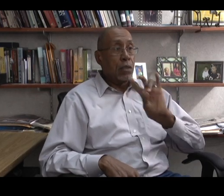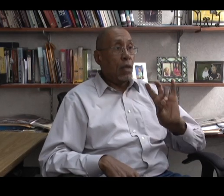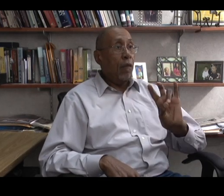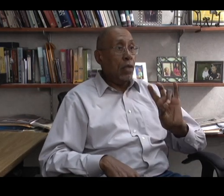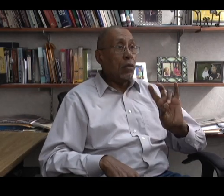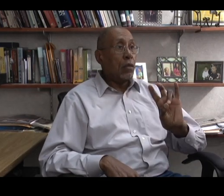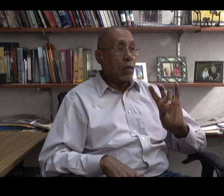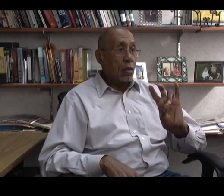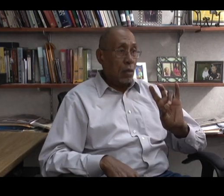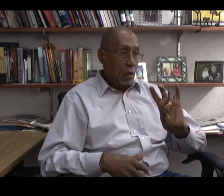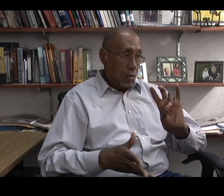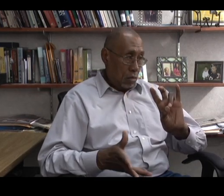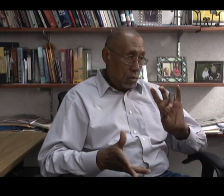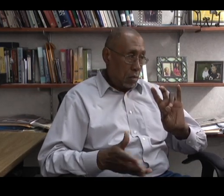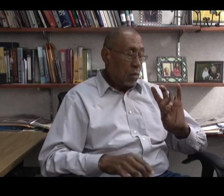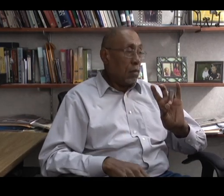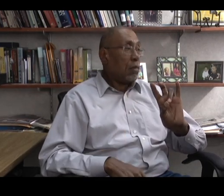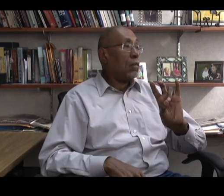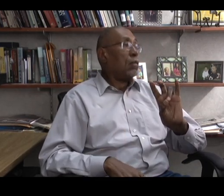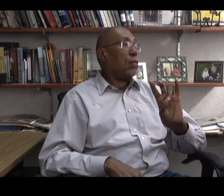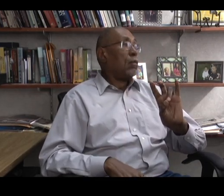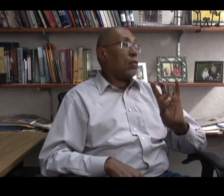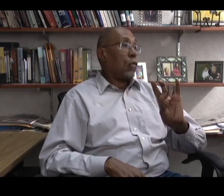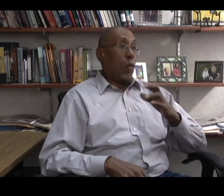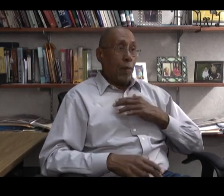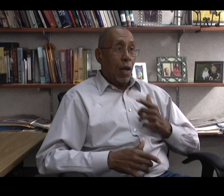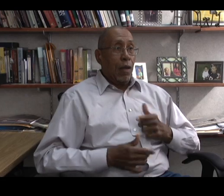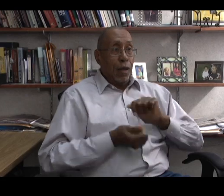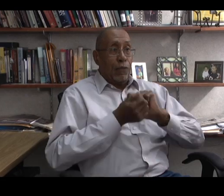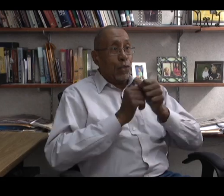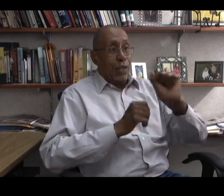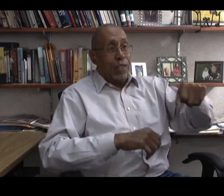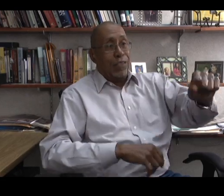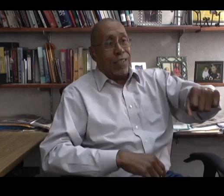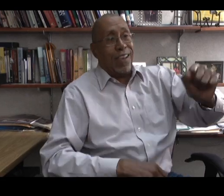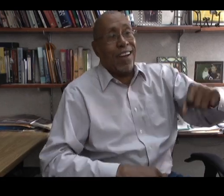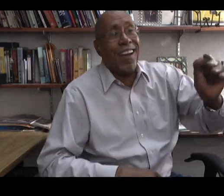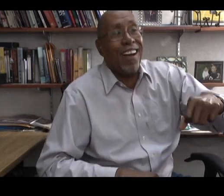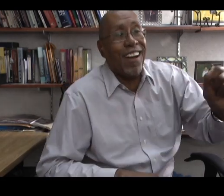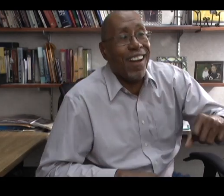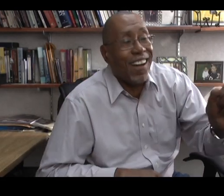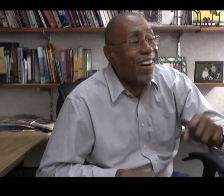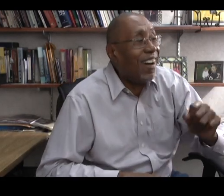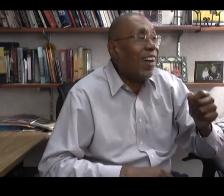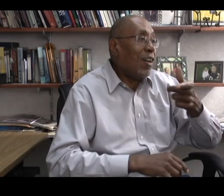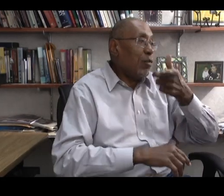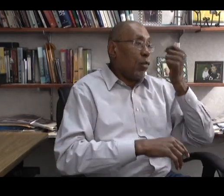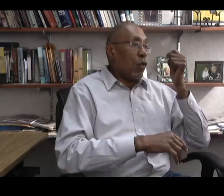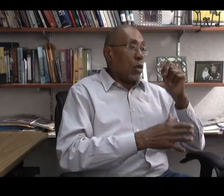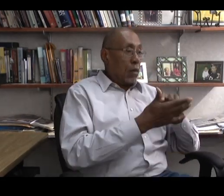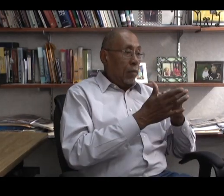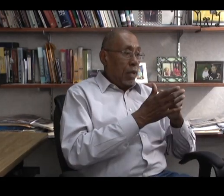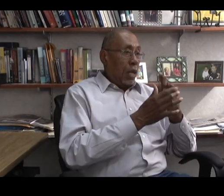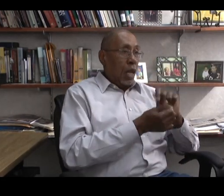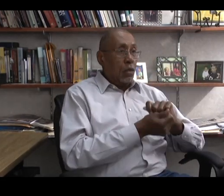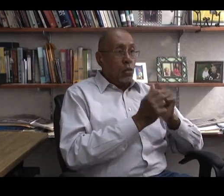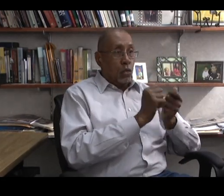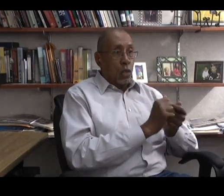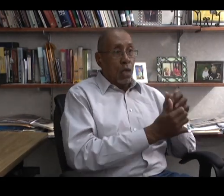said, well, he may lose his hearing. And I was 7 at that age. And yes, that happened, and my life did